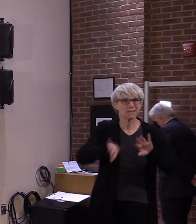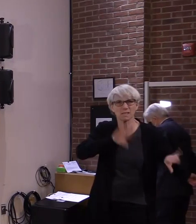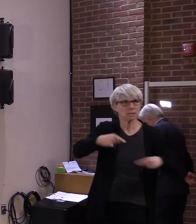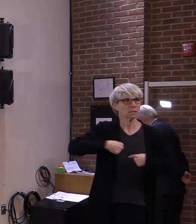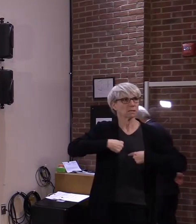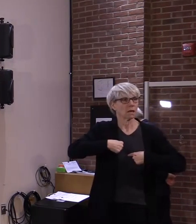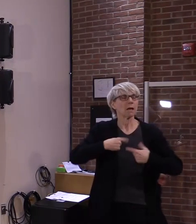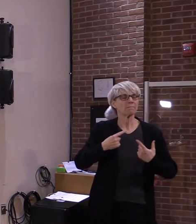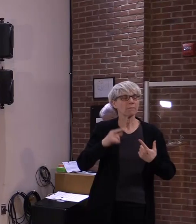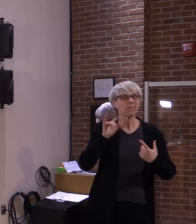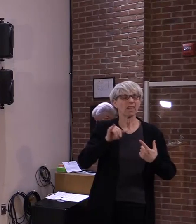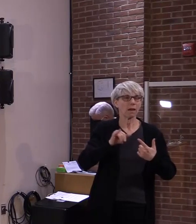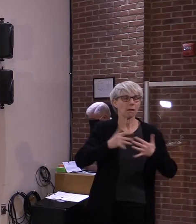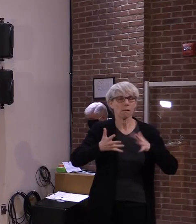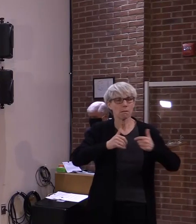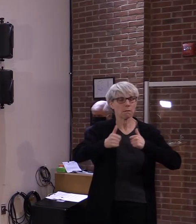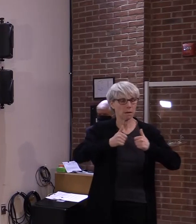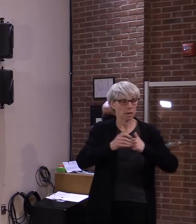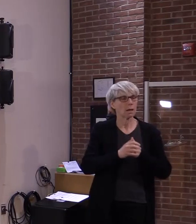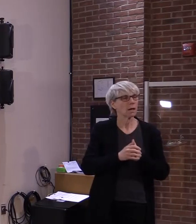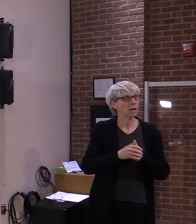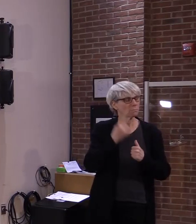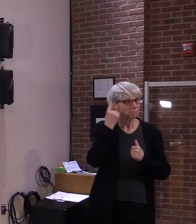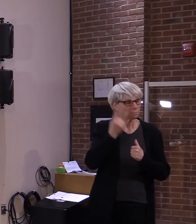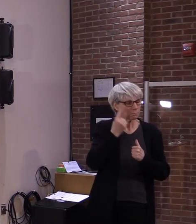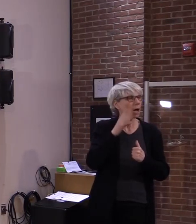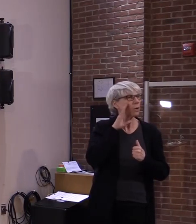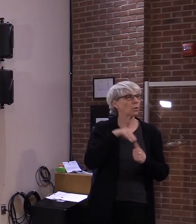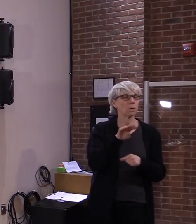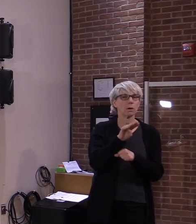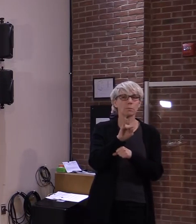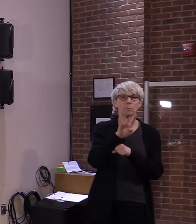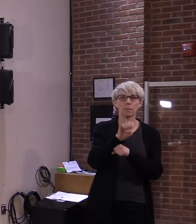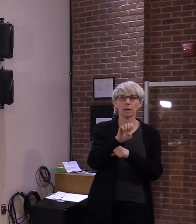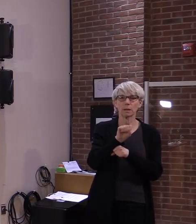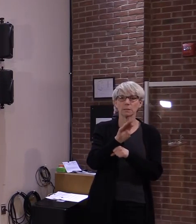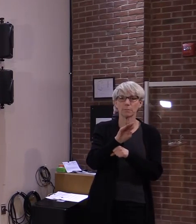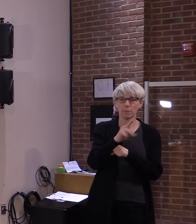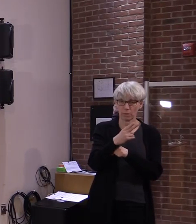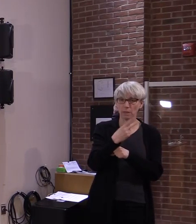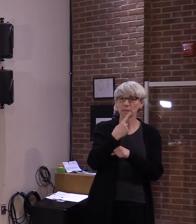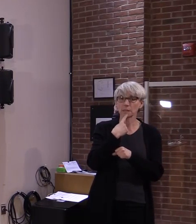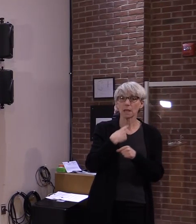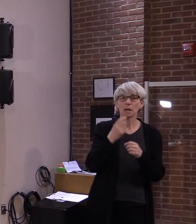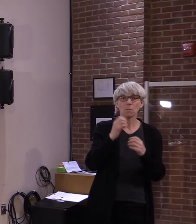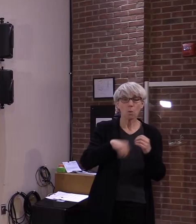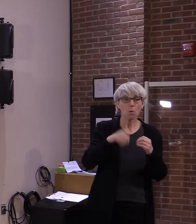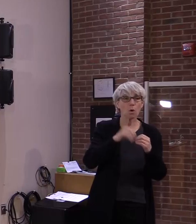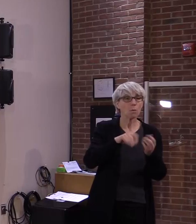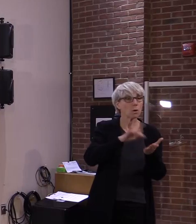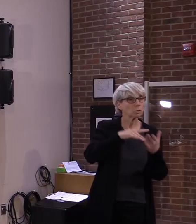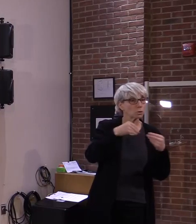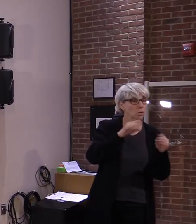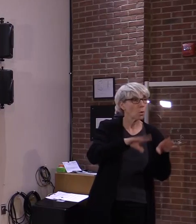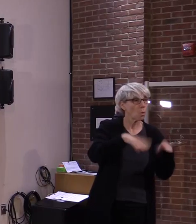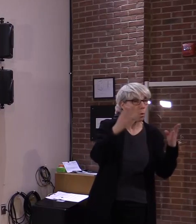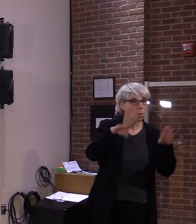was wondering if, and Mike Smith mentioned that the pharmacies are also opening up new sites. Can